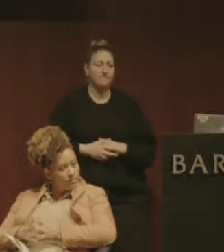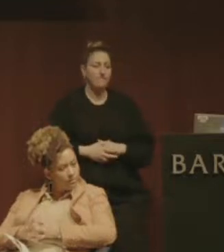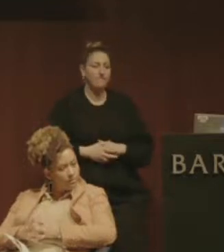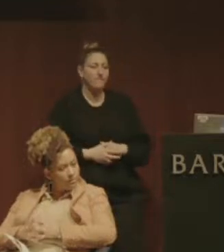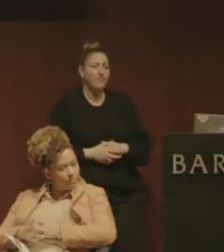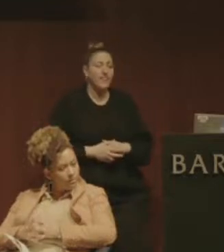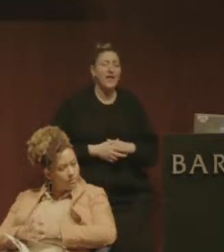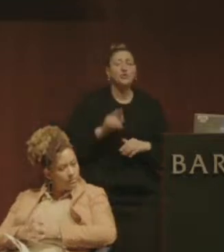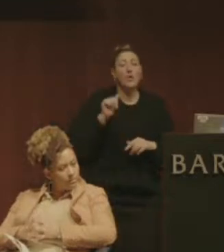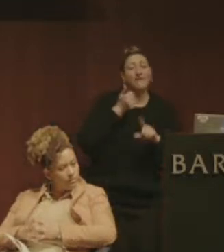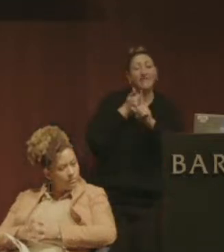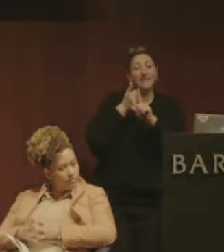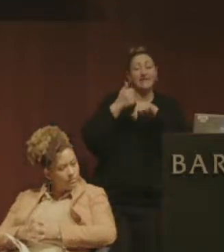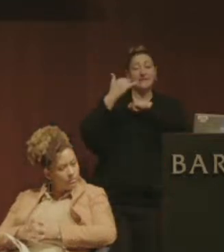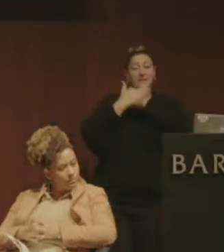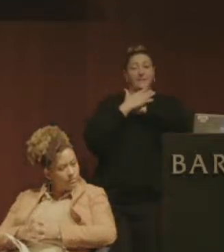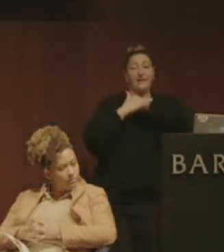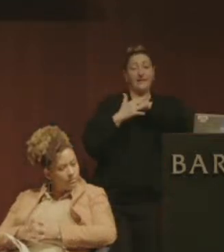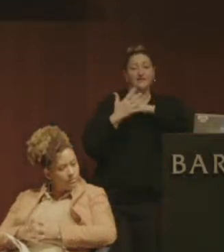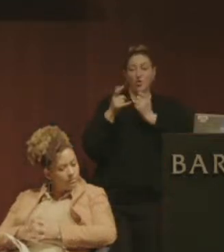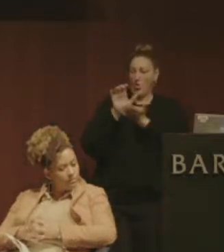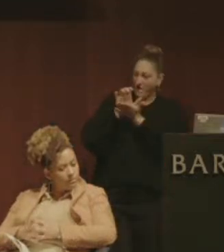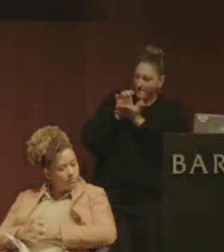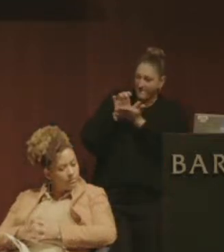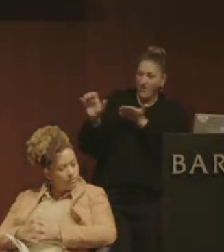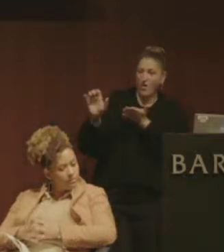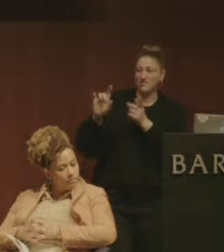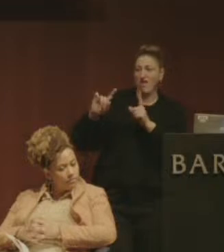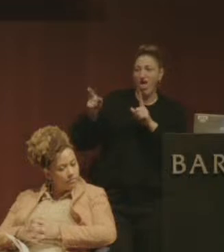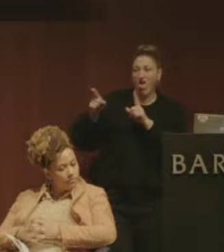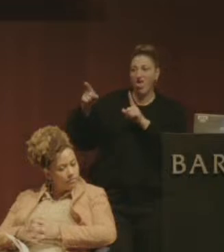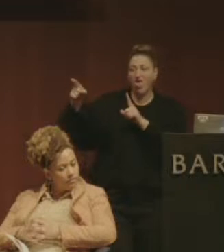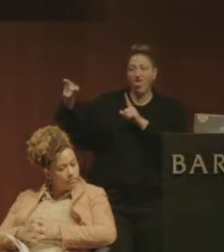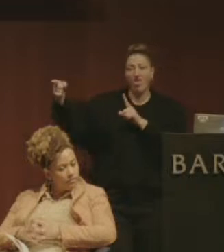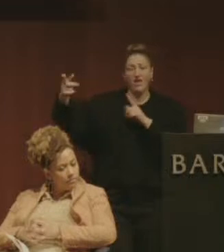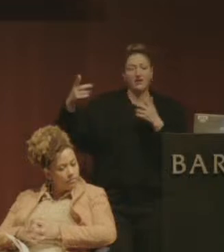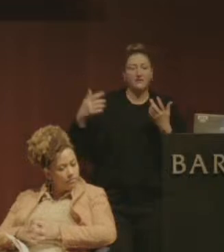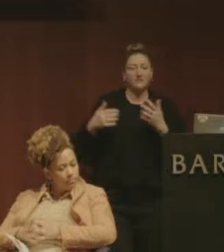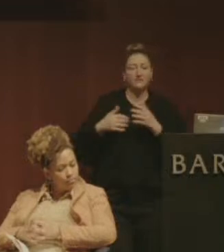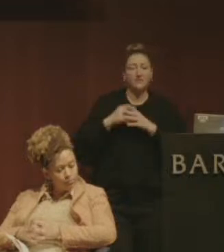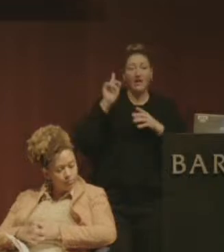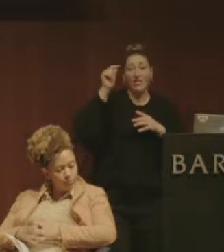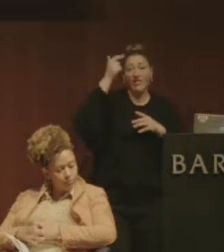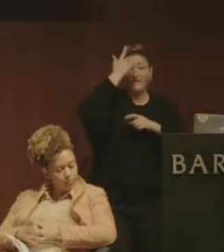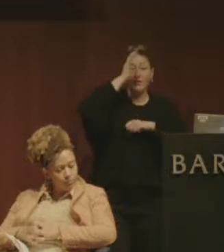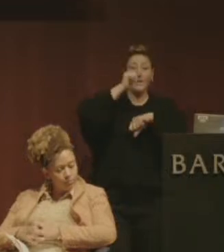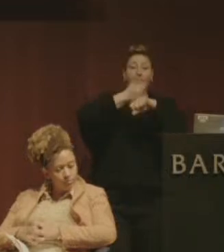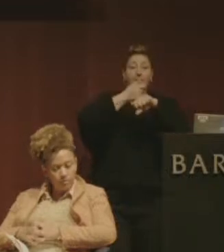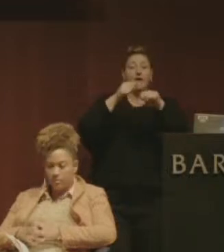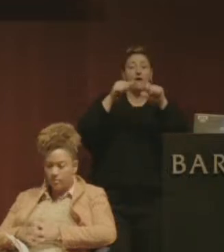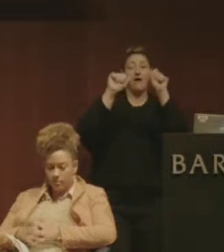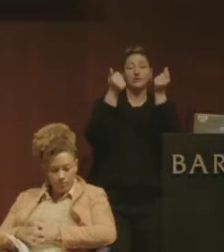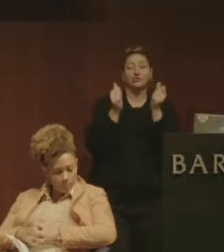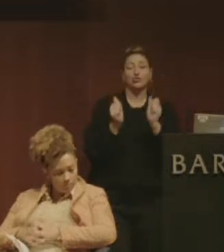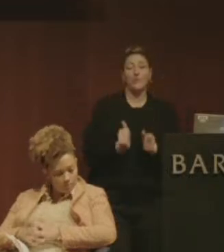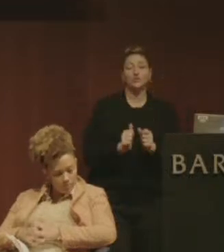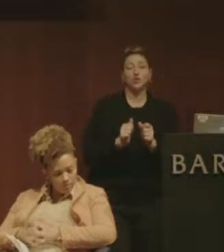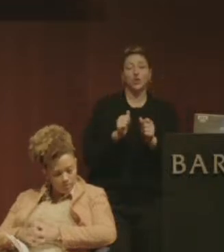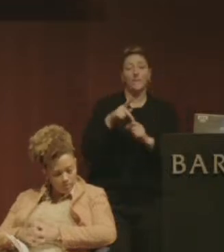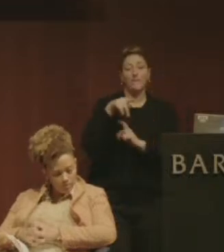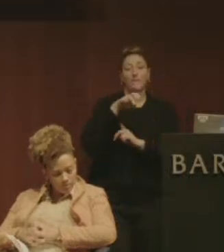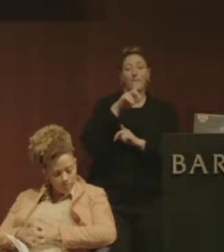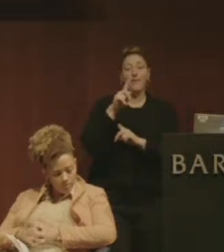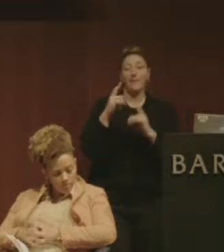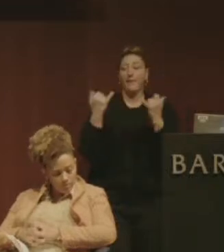Unhão, was forcibly moved to the distant periphery of Salvador. The government built a sculpture park, now located next